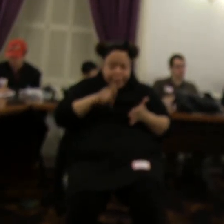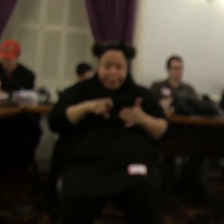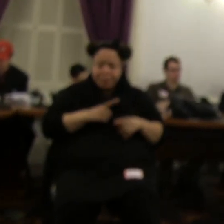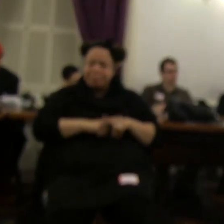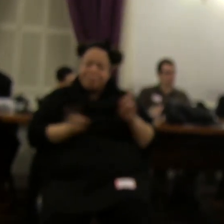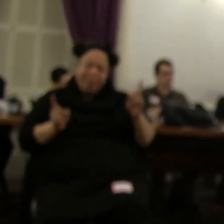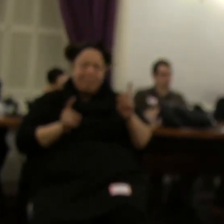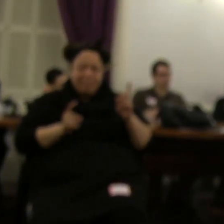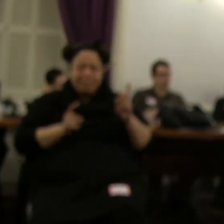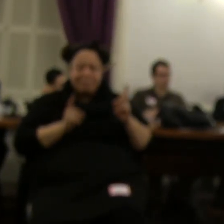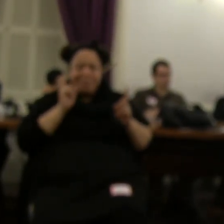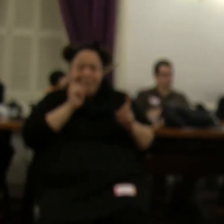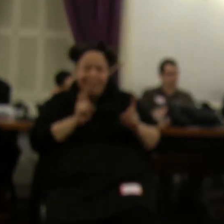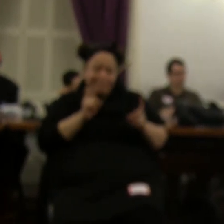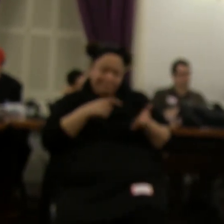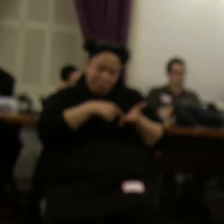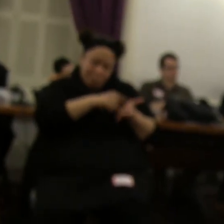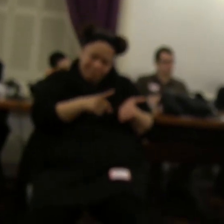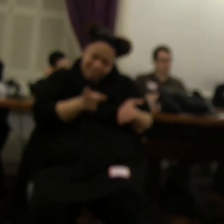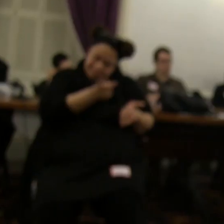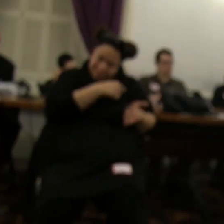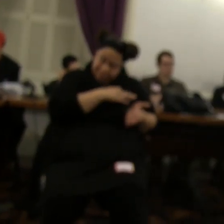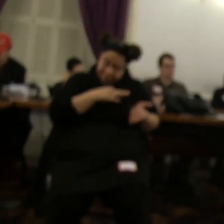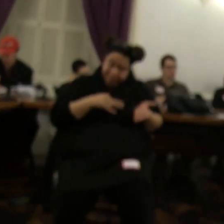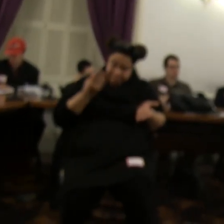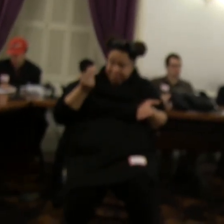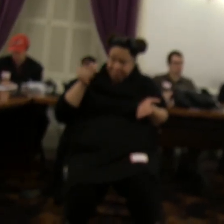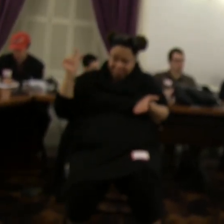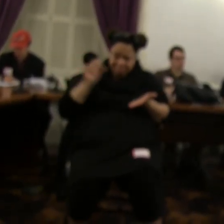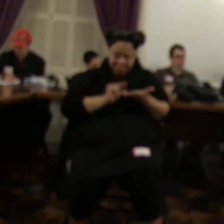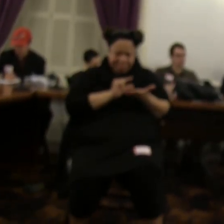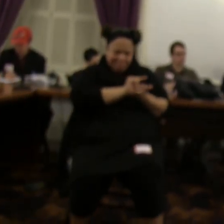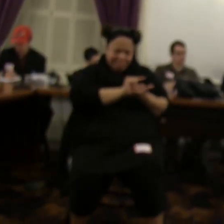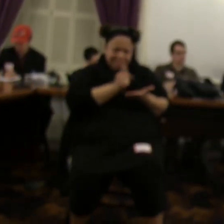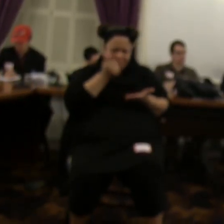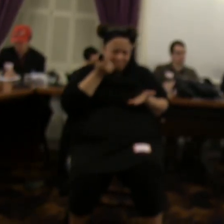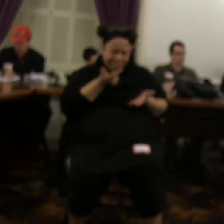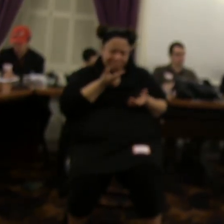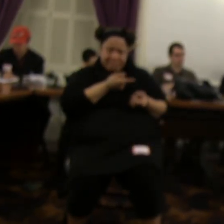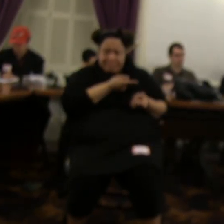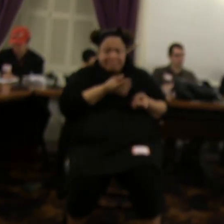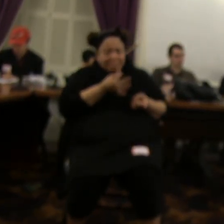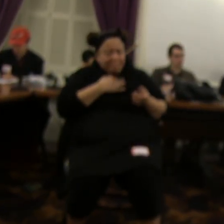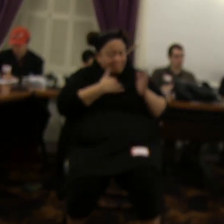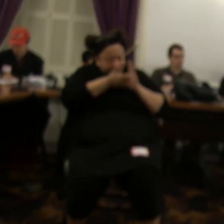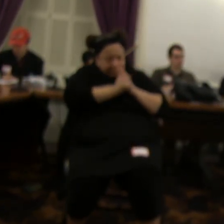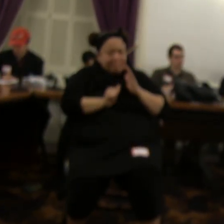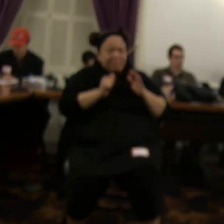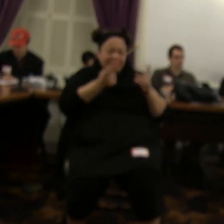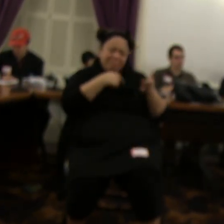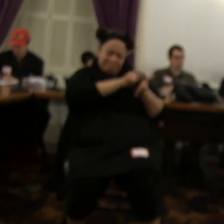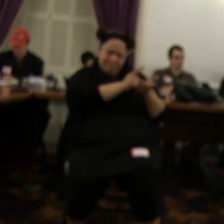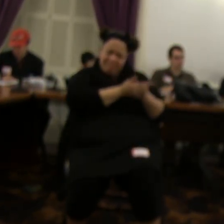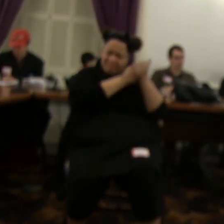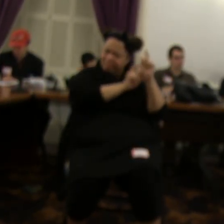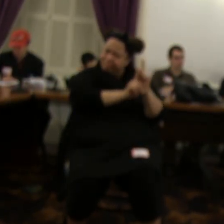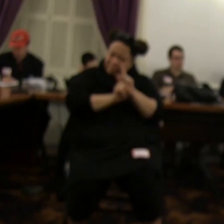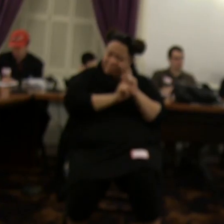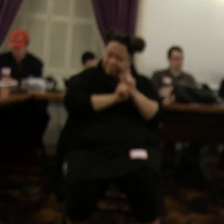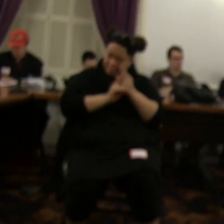independent and in the community and happy and healthy and working, it's really important that these people have a